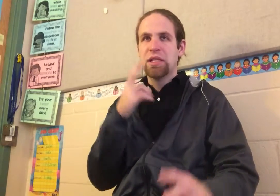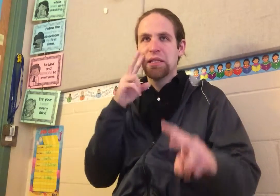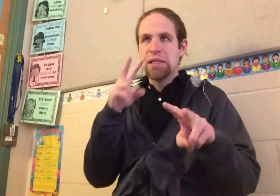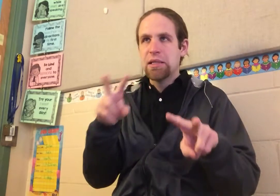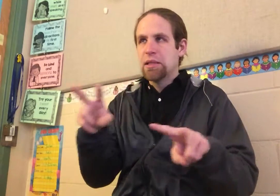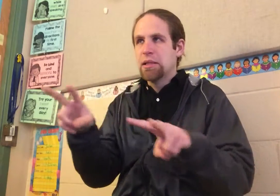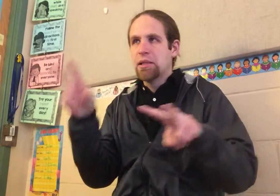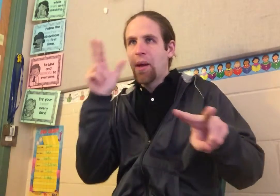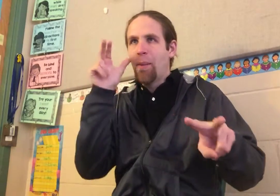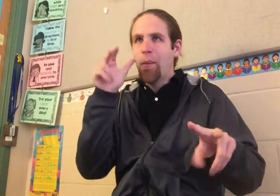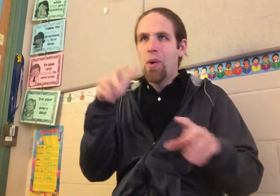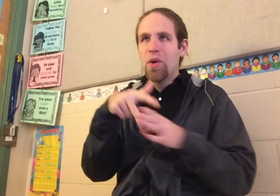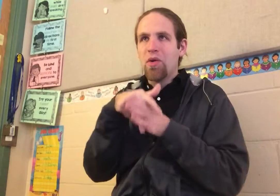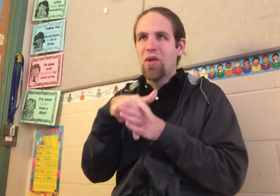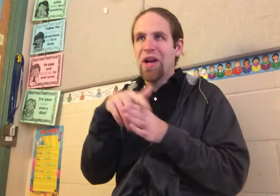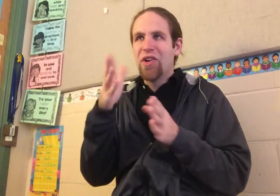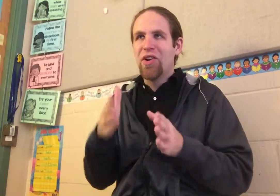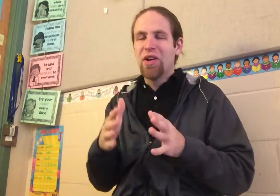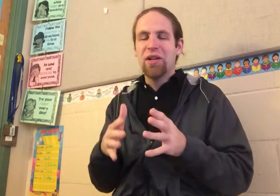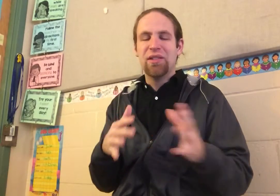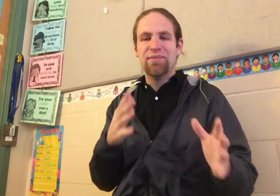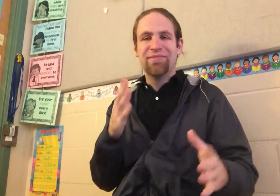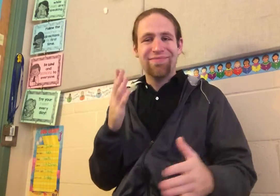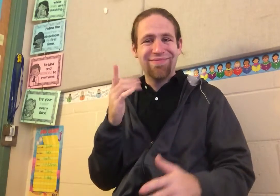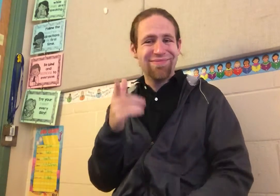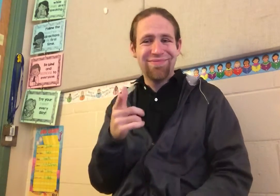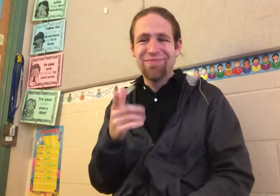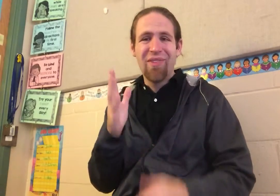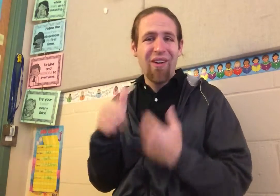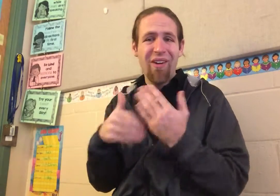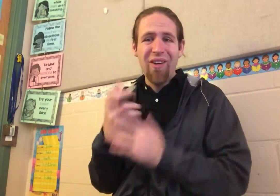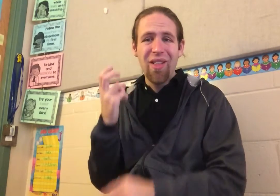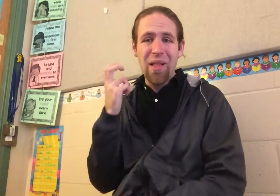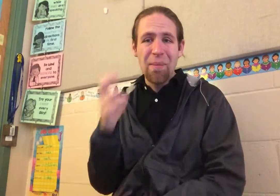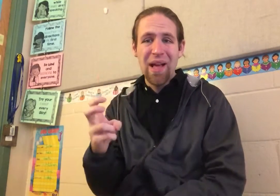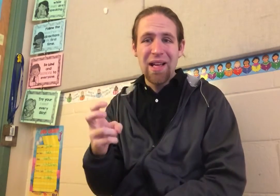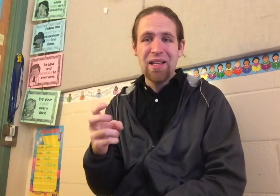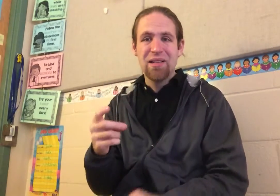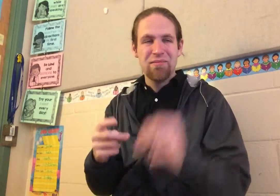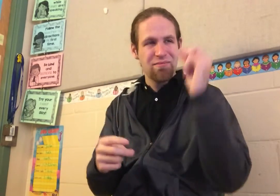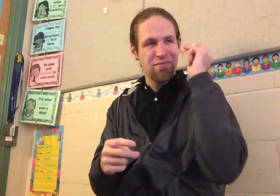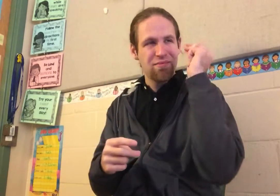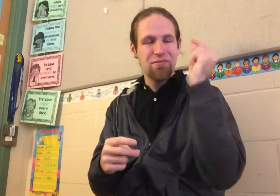rider, but somehow or other, all that passed us managed to streak by in the night.